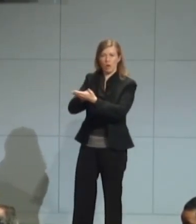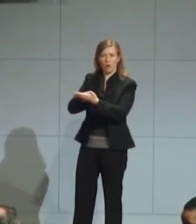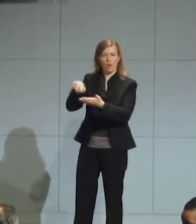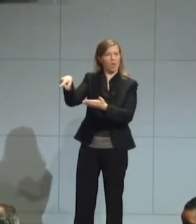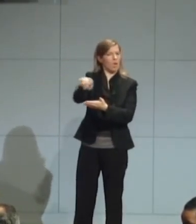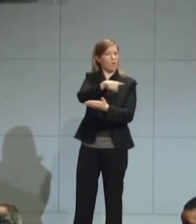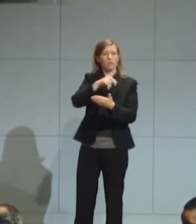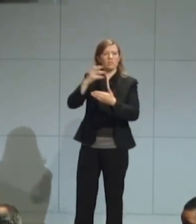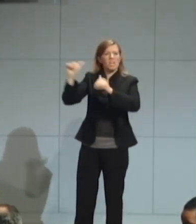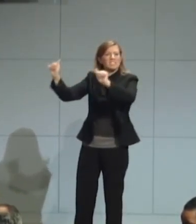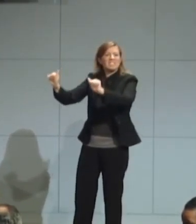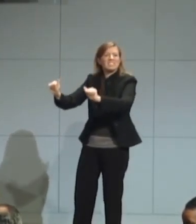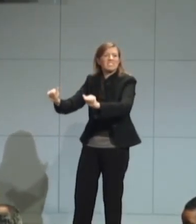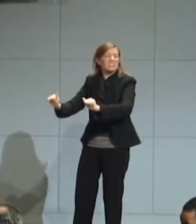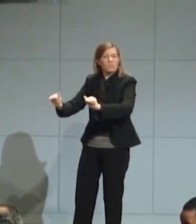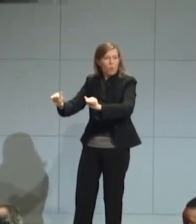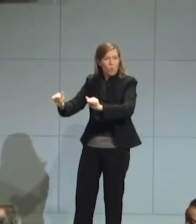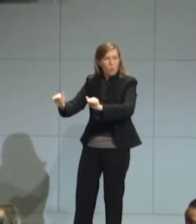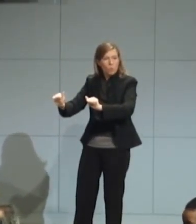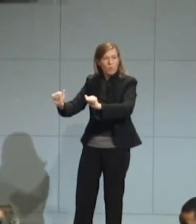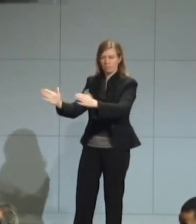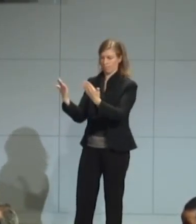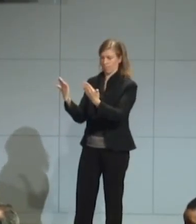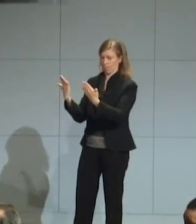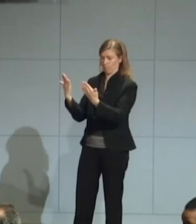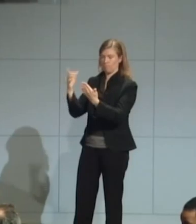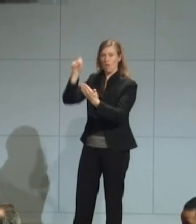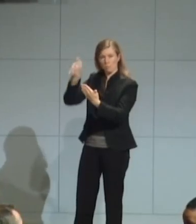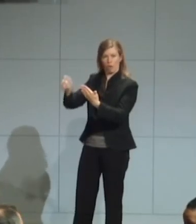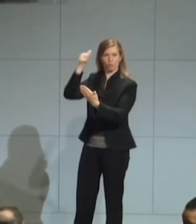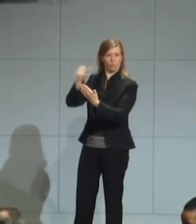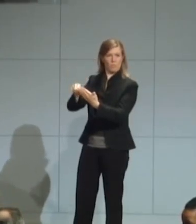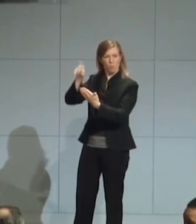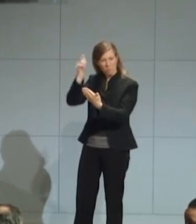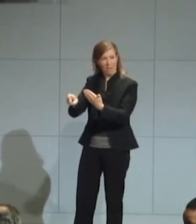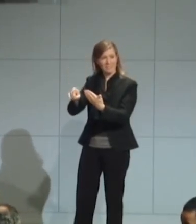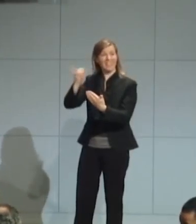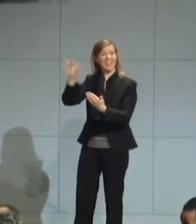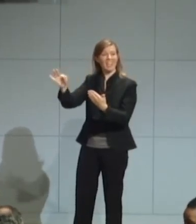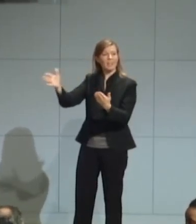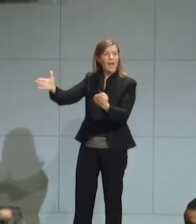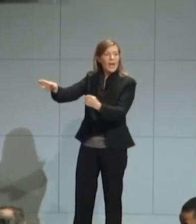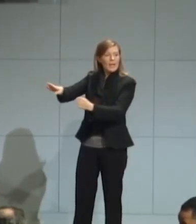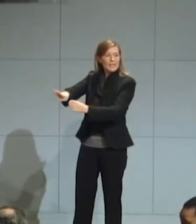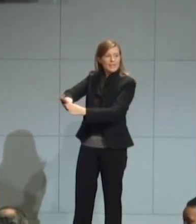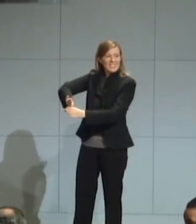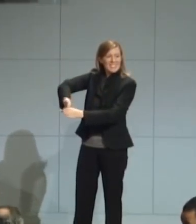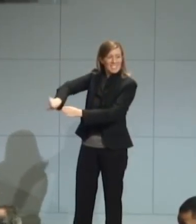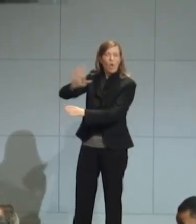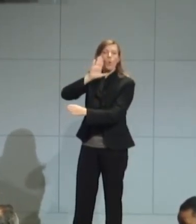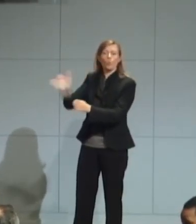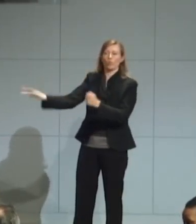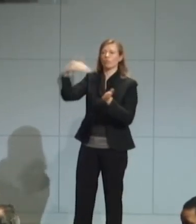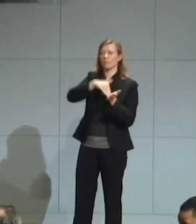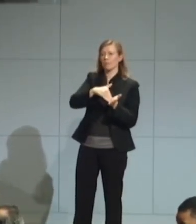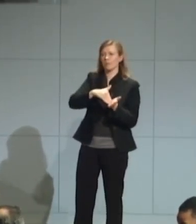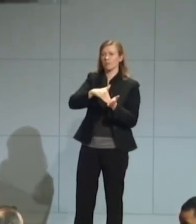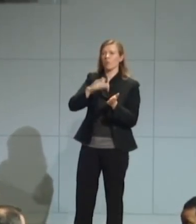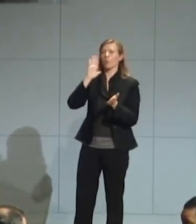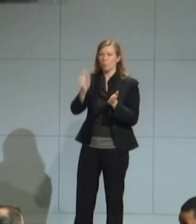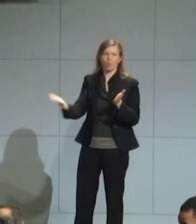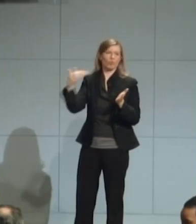protests that erupted just last week at the University of Mississippi and also at Hampton-Sydney, or the racist tweets